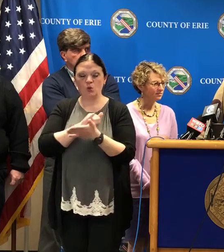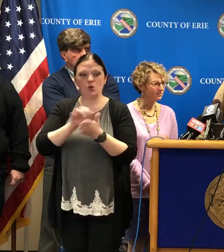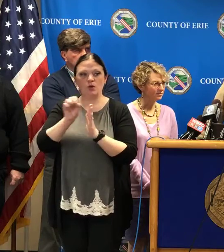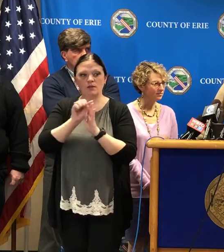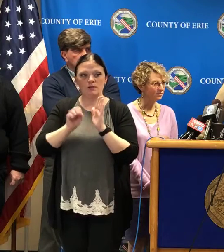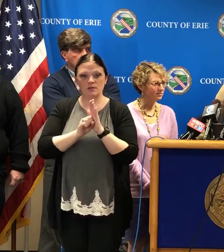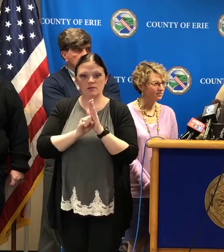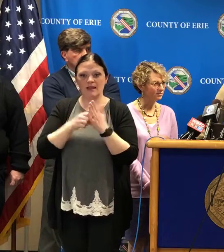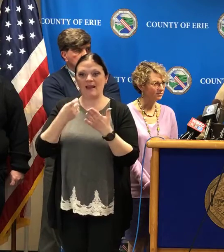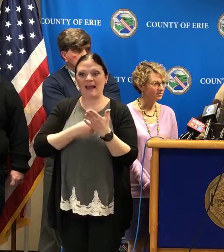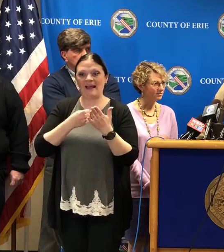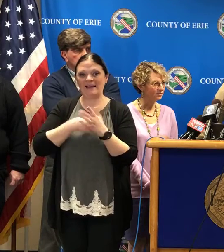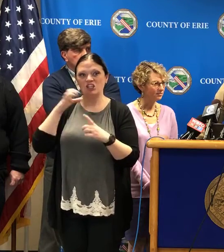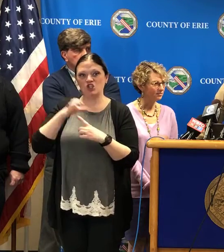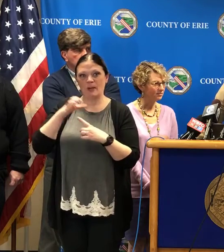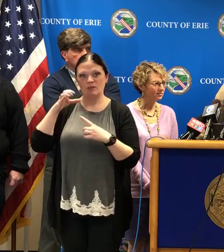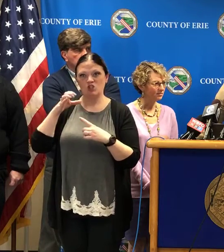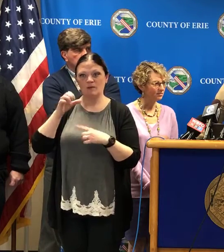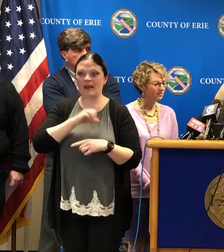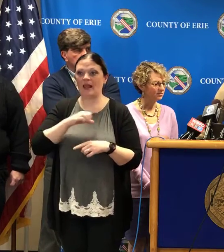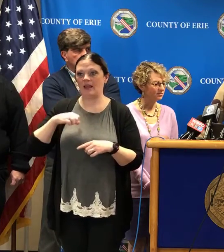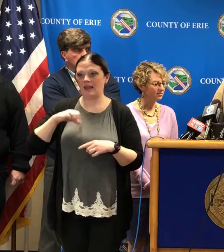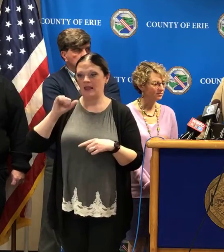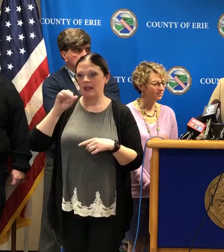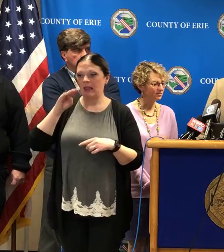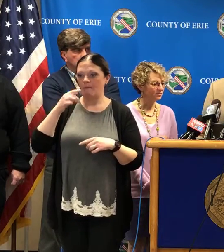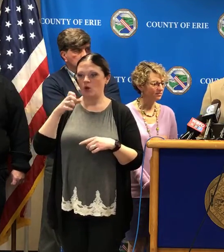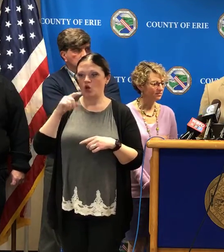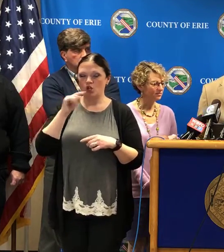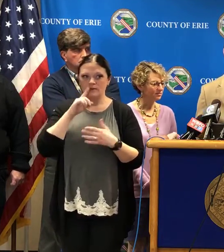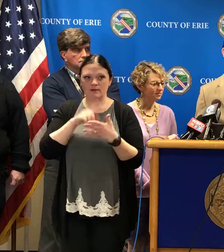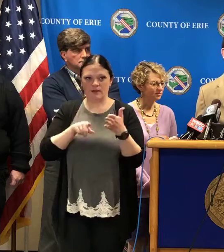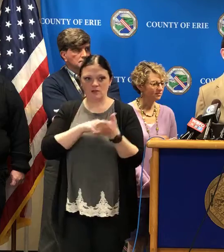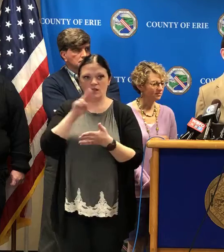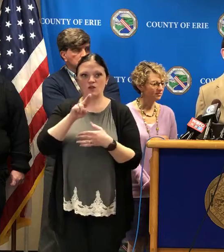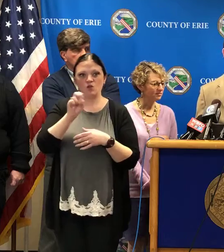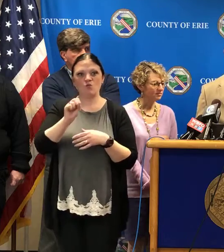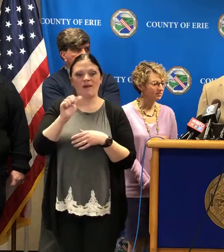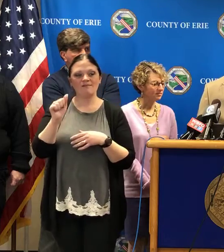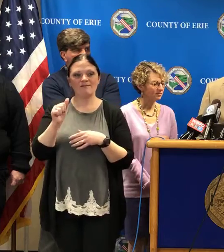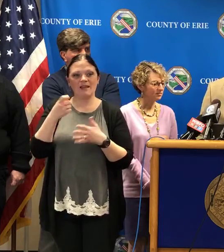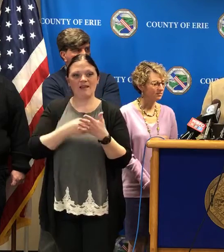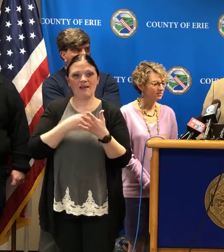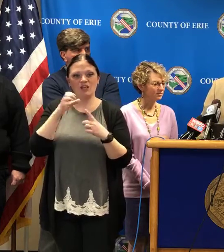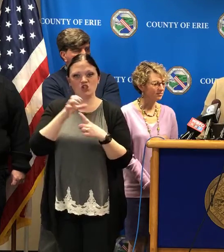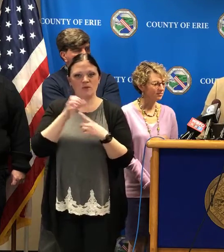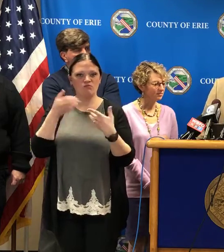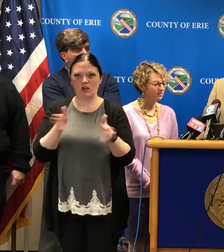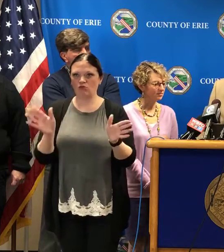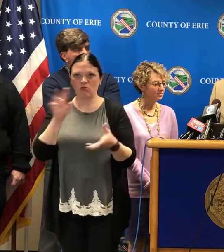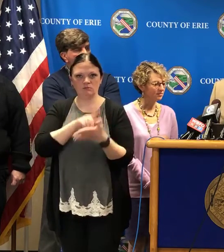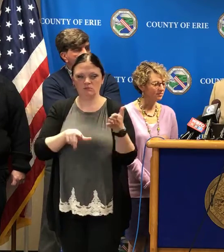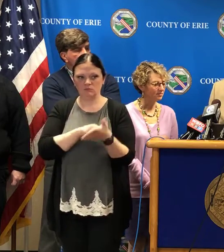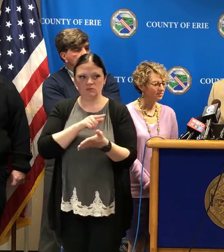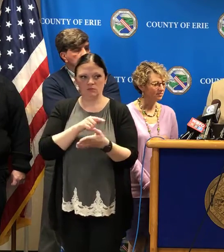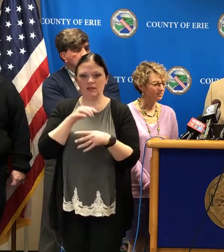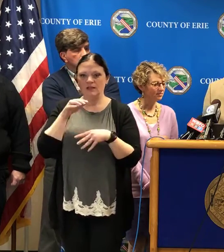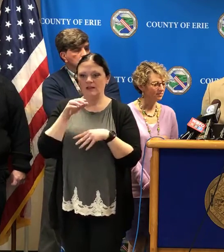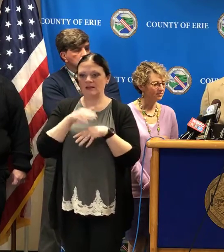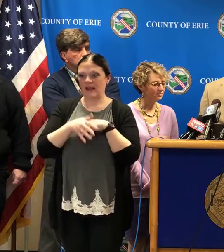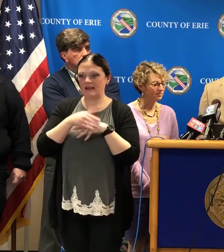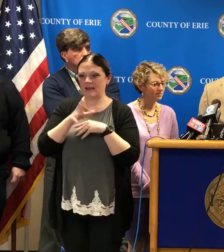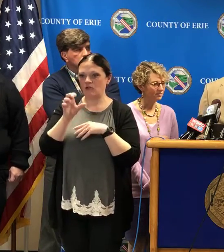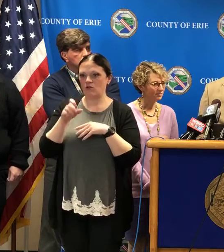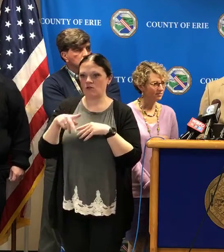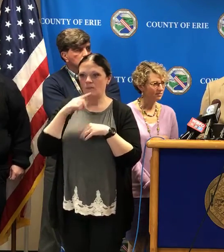State USA Hockey Championships in Amherst have been canceled, as well as the USA Hockey Championships in general. The Niagara Cup